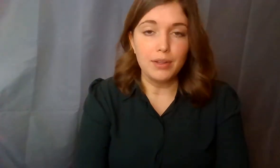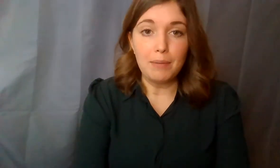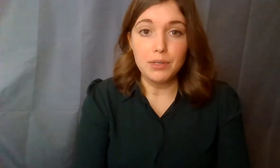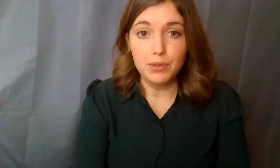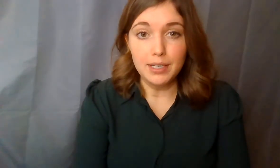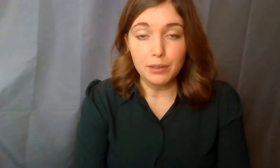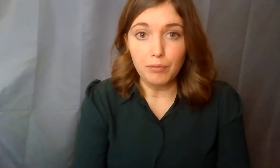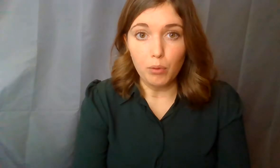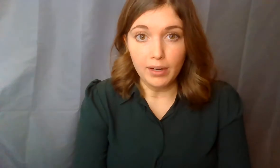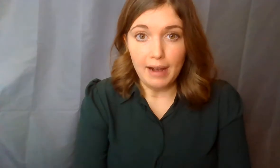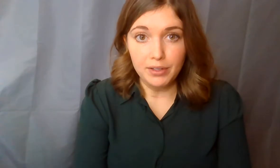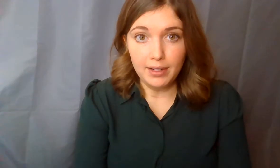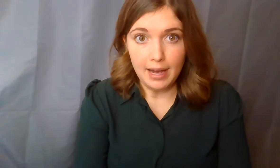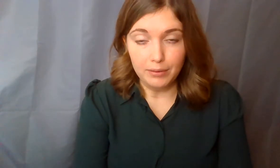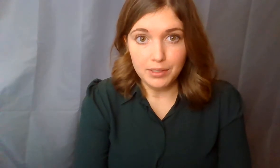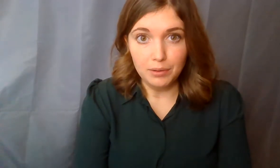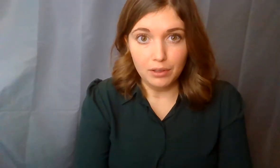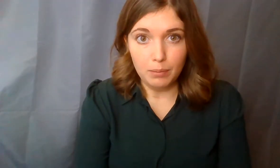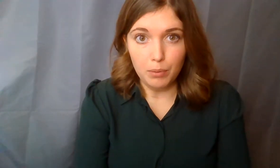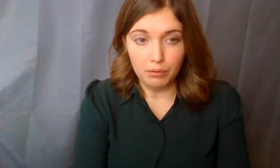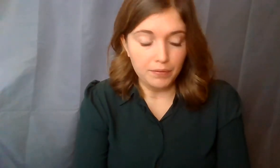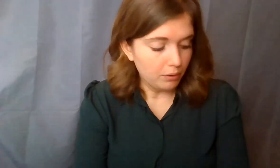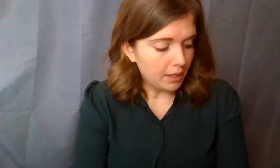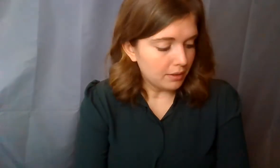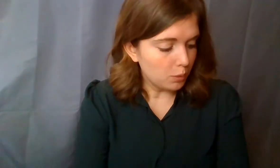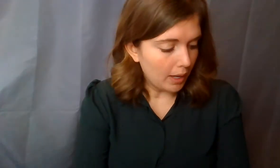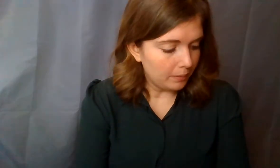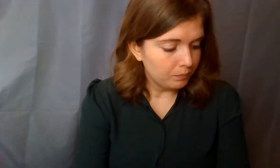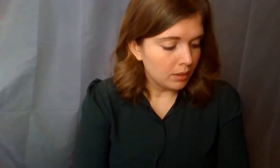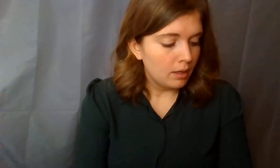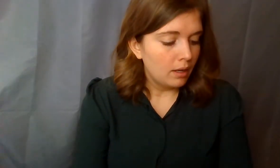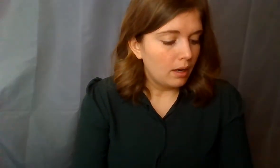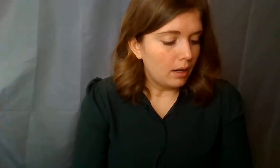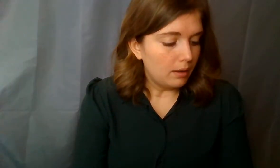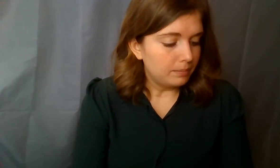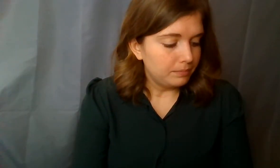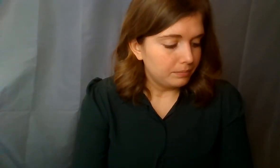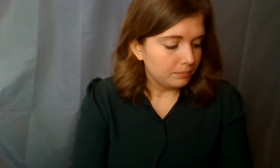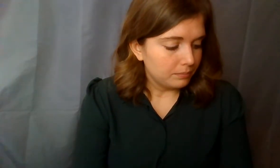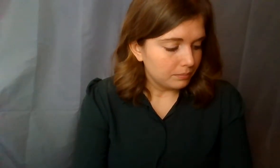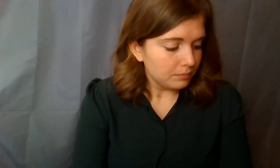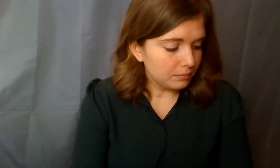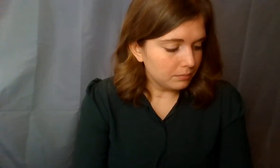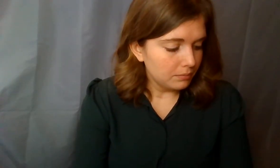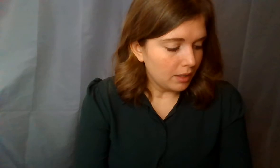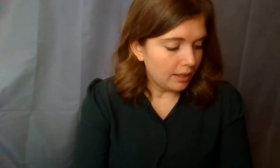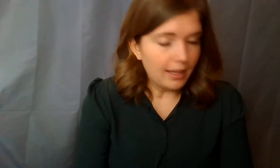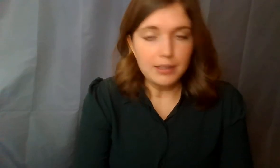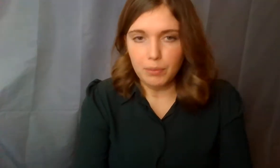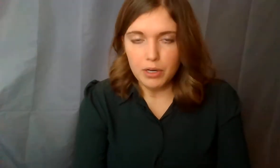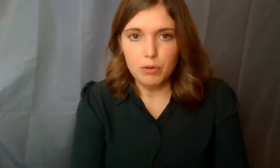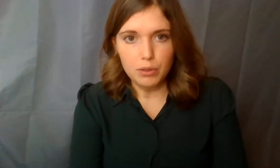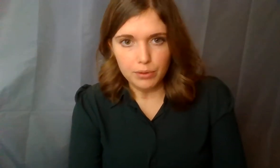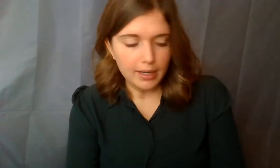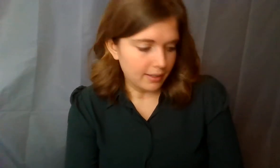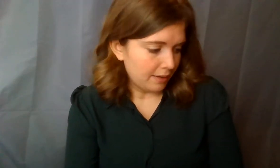that was used either before or after the noun, so a little bit more review there as well. And that's what you would use, like I said,